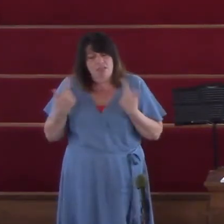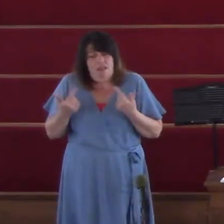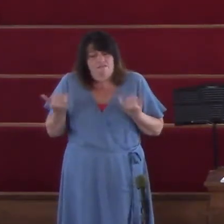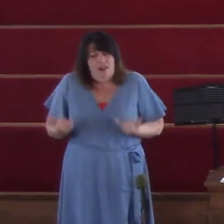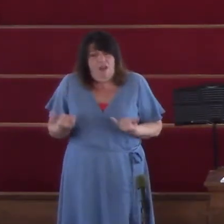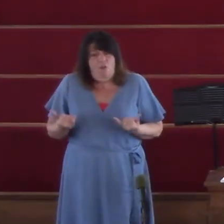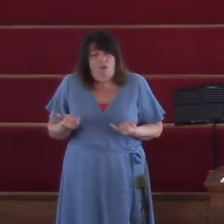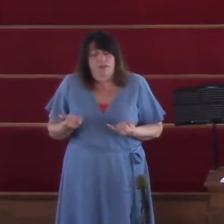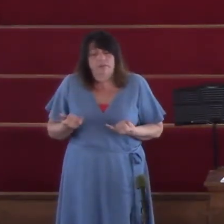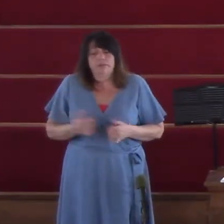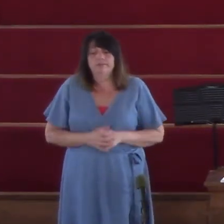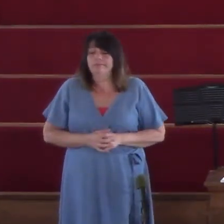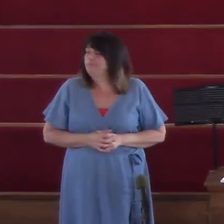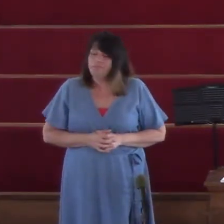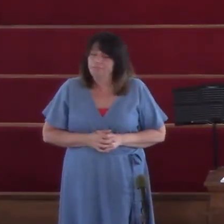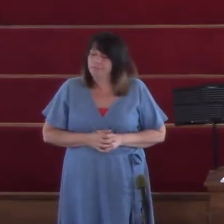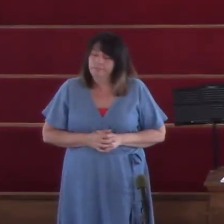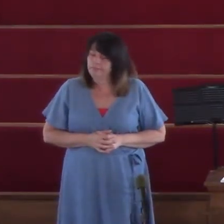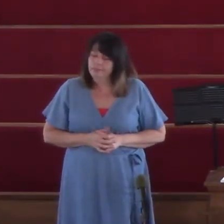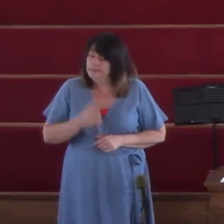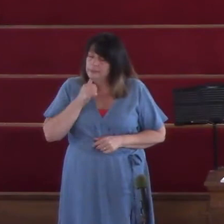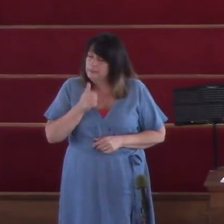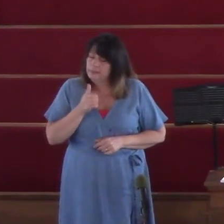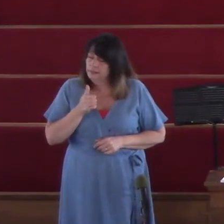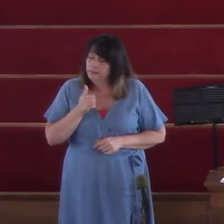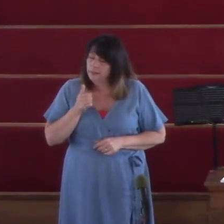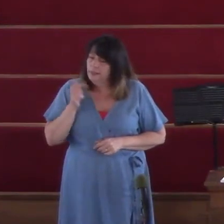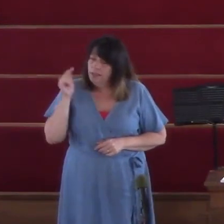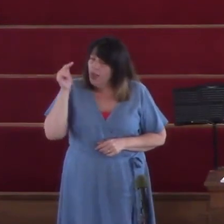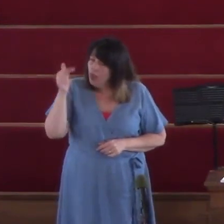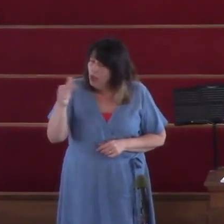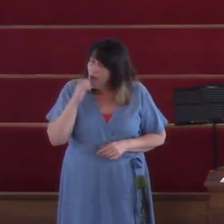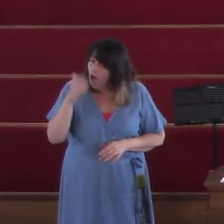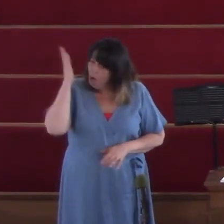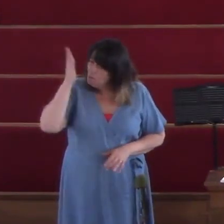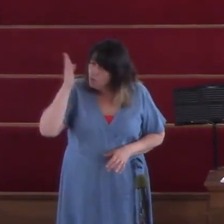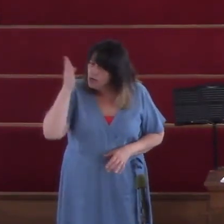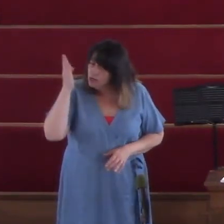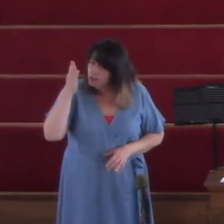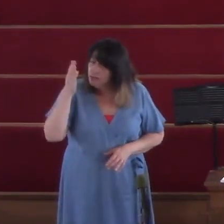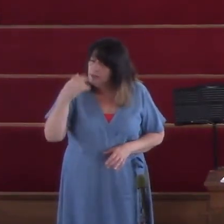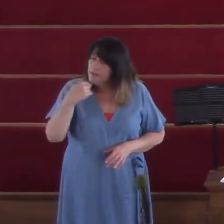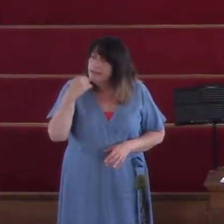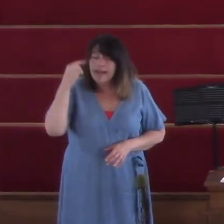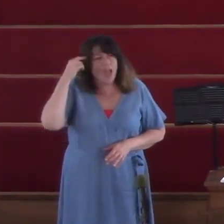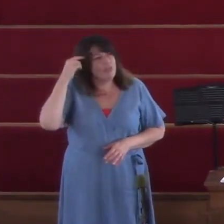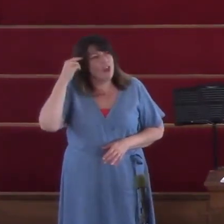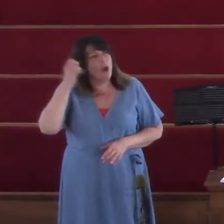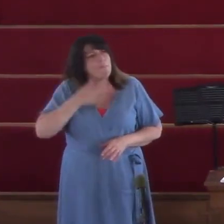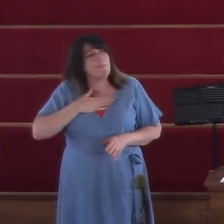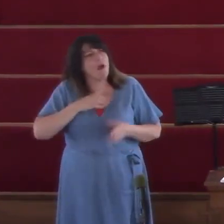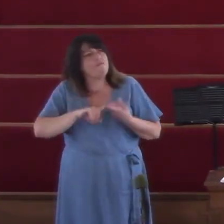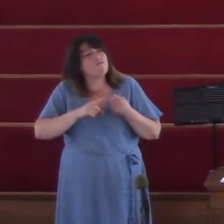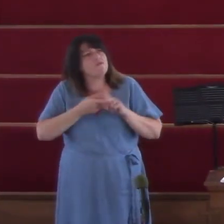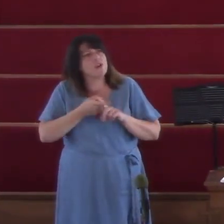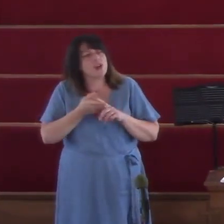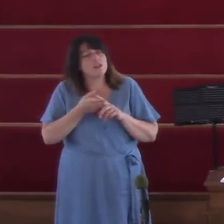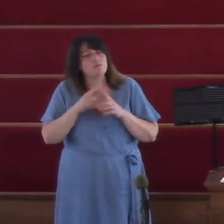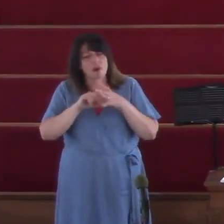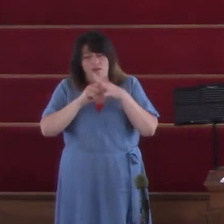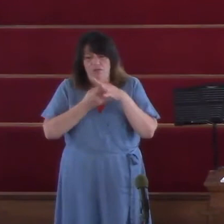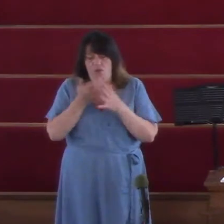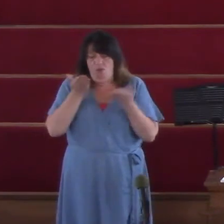there are those, my friend, that I'm preaching. I thought, my friend, as I began this service this